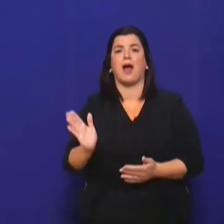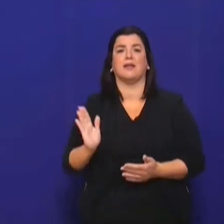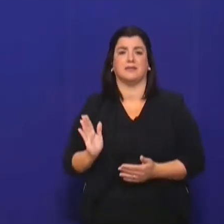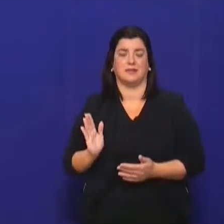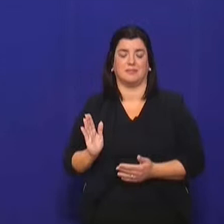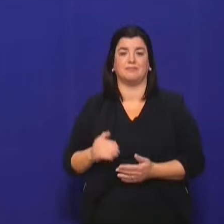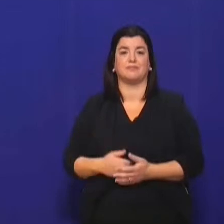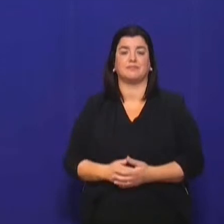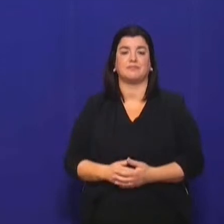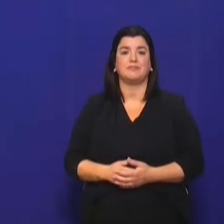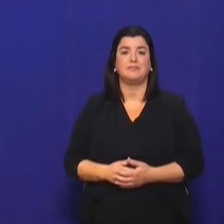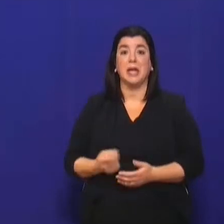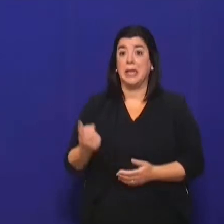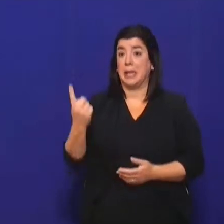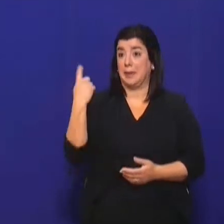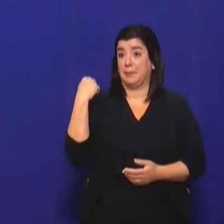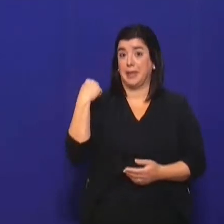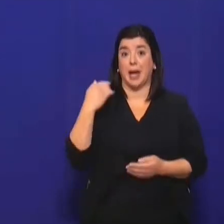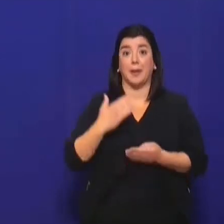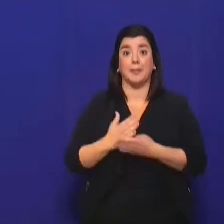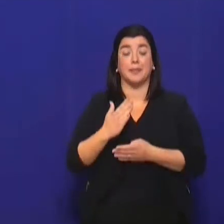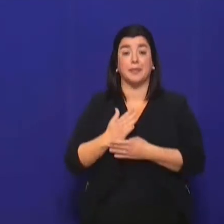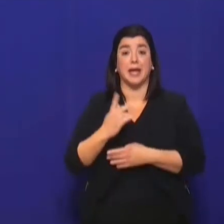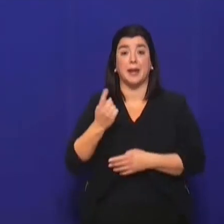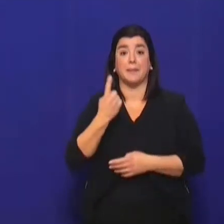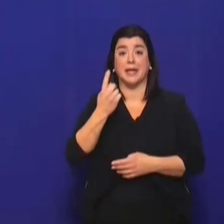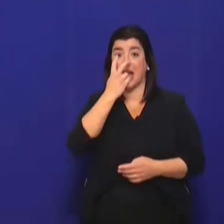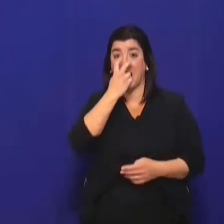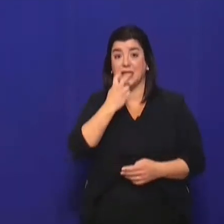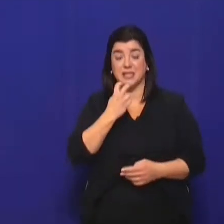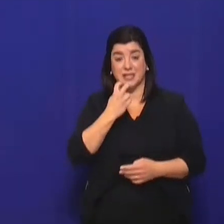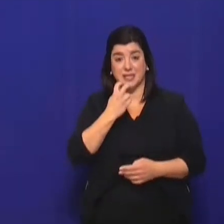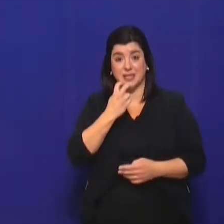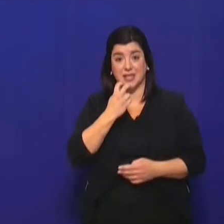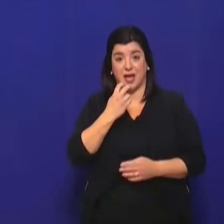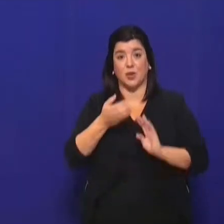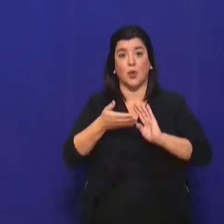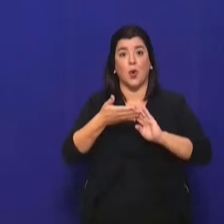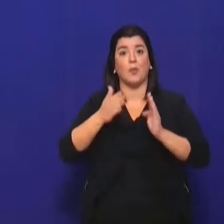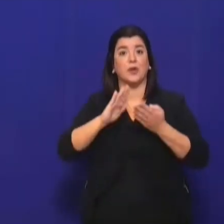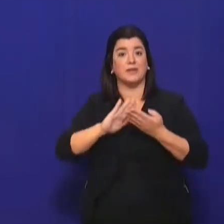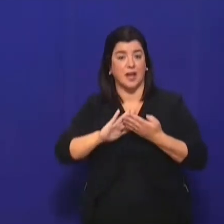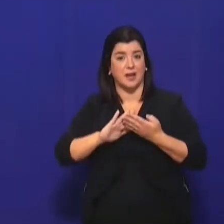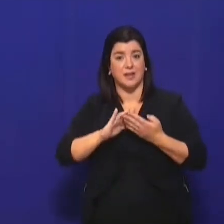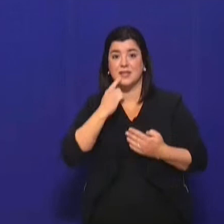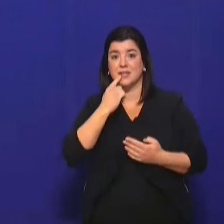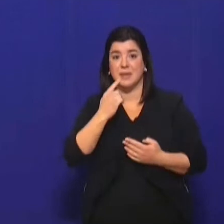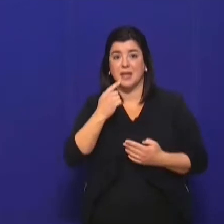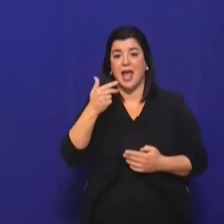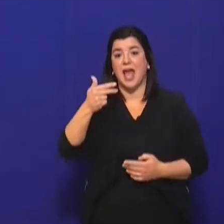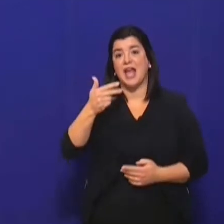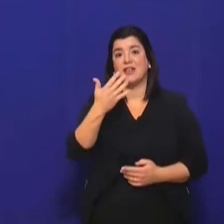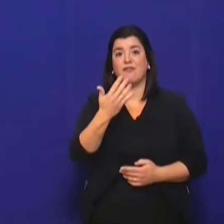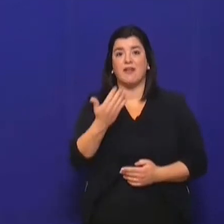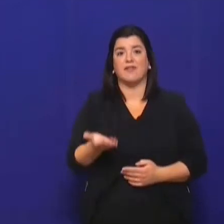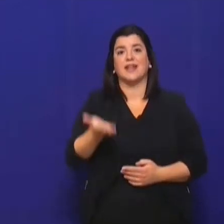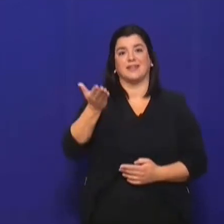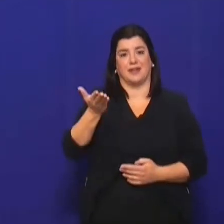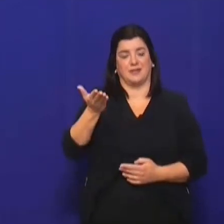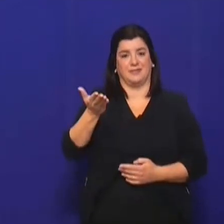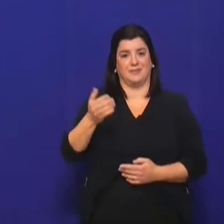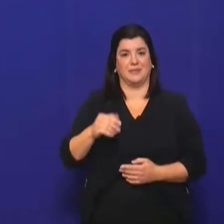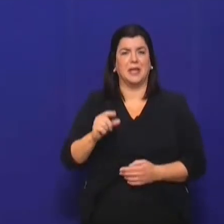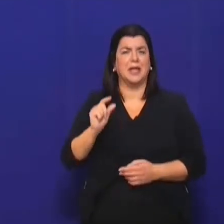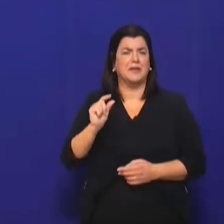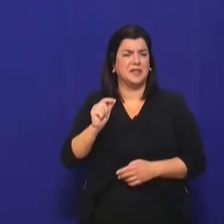aħna bdejna nlaqmu l dawk l-anzjani li jgħixu fil-komunità li għandhom il fuq minn 85 sena. U dalwaqt ukoll